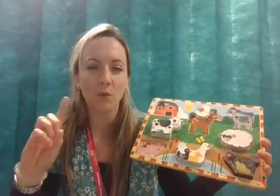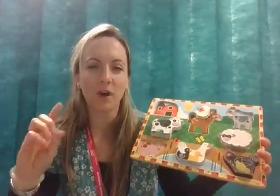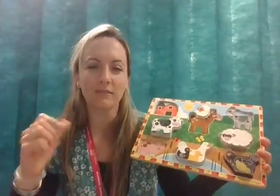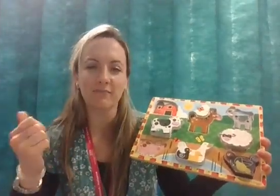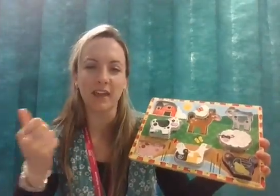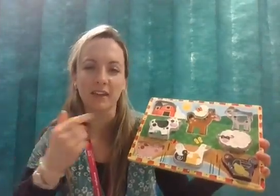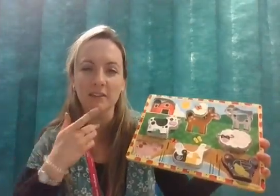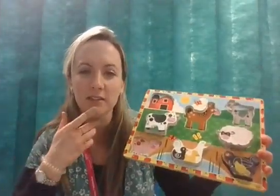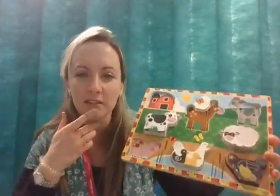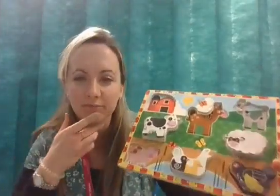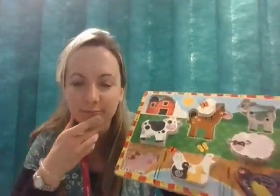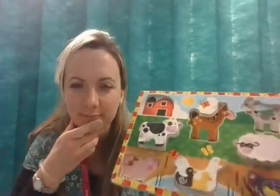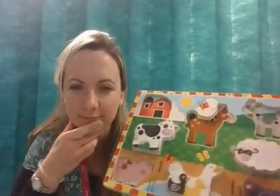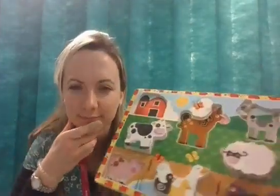What next?